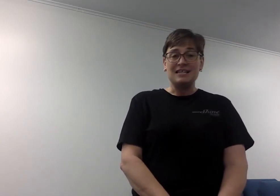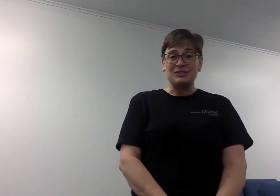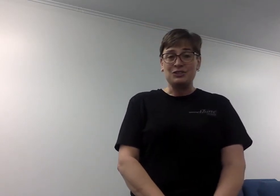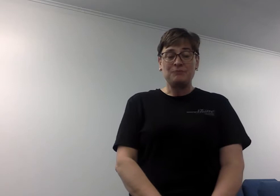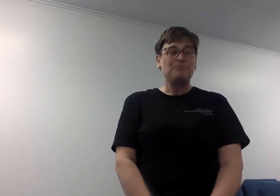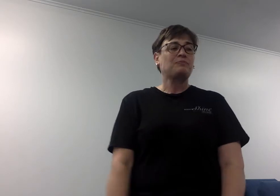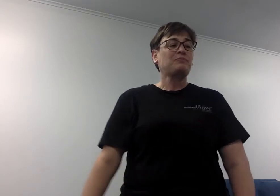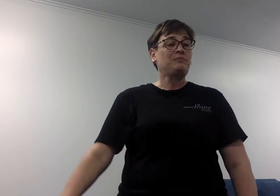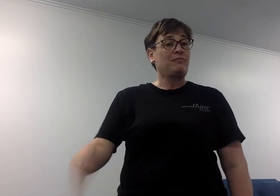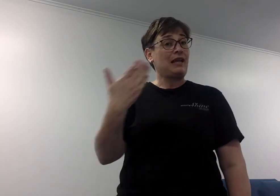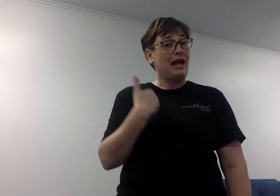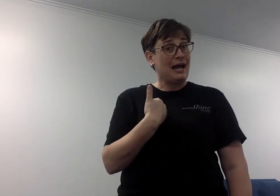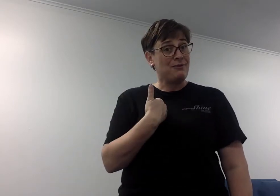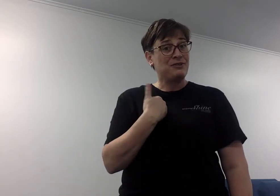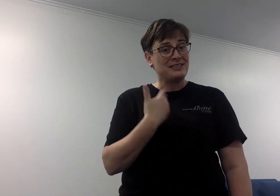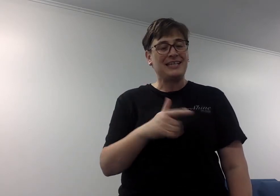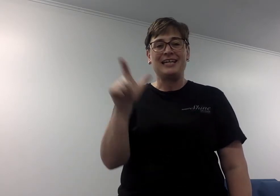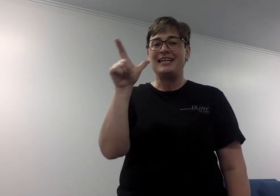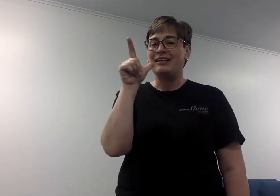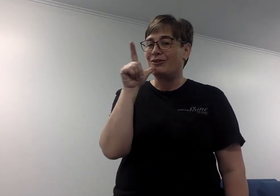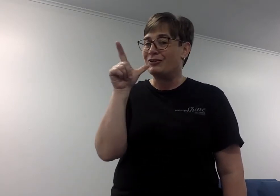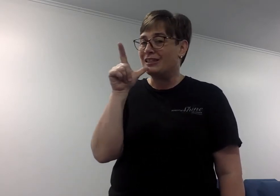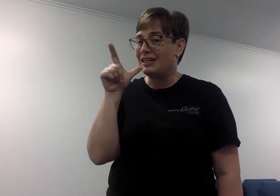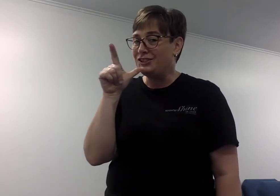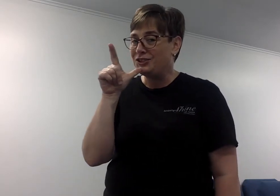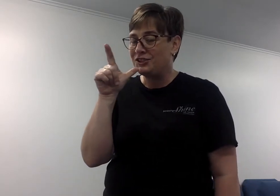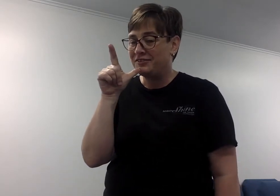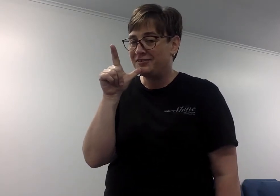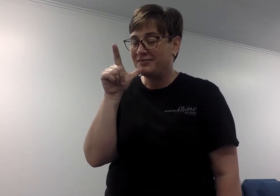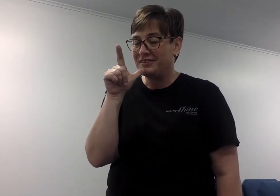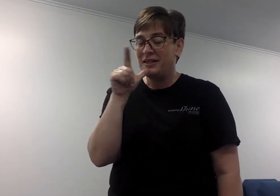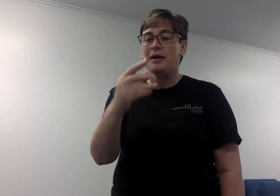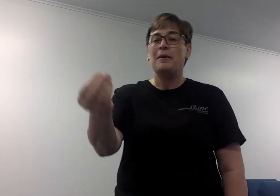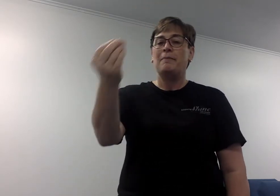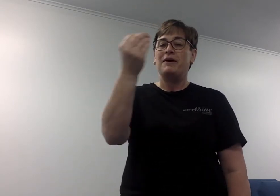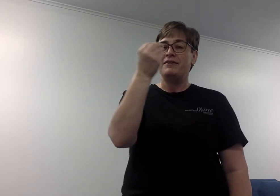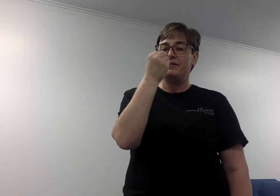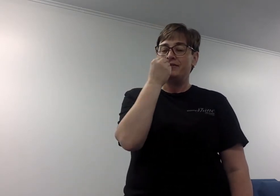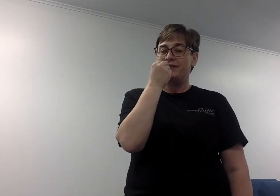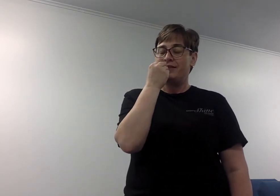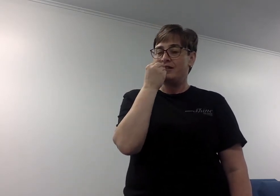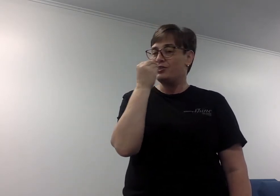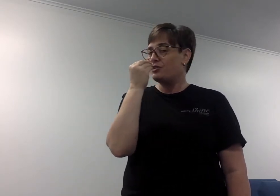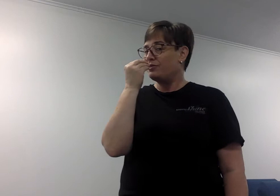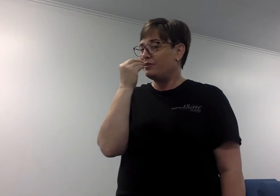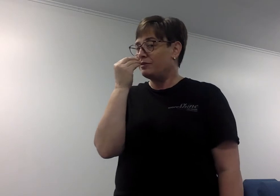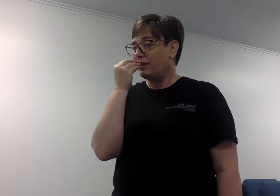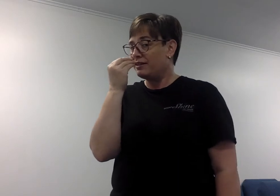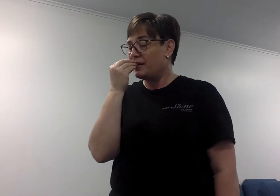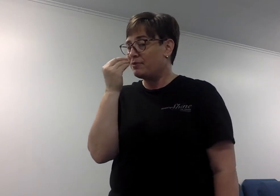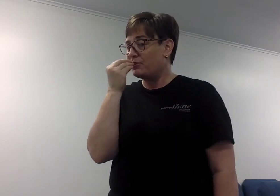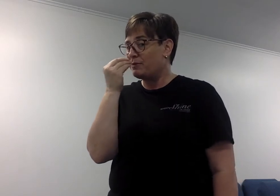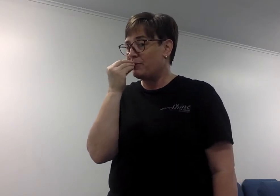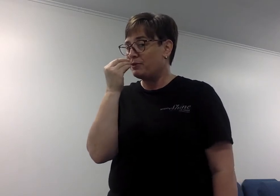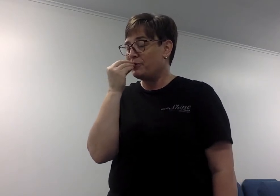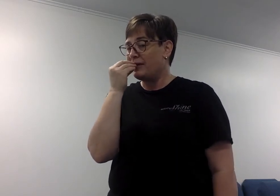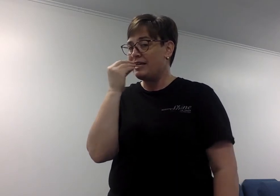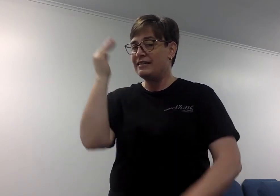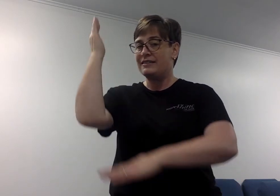lunch. I, once again, had learned lunch. But lunch, a lot of times you'll see people do eat